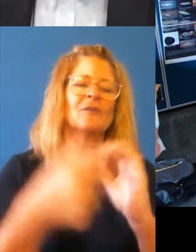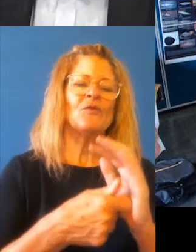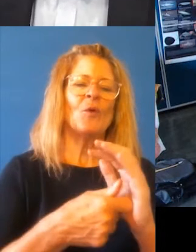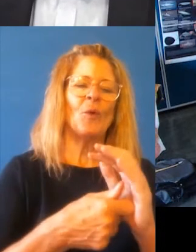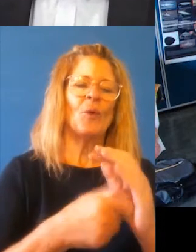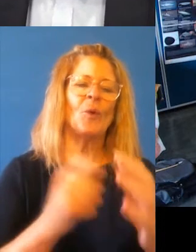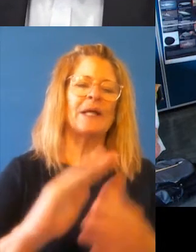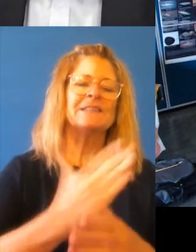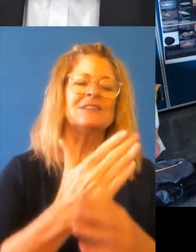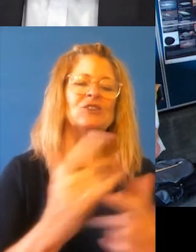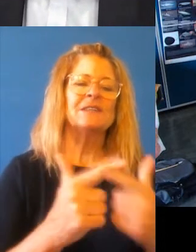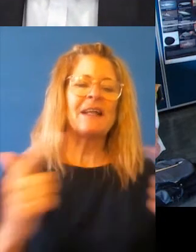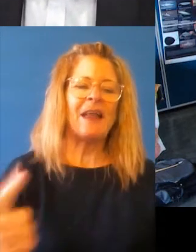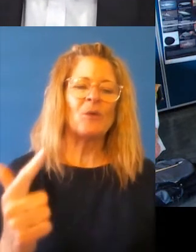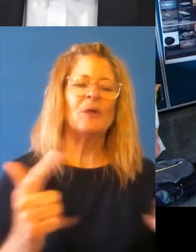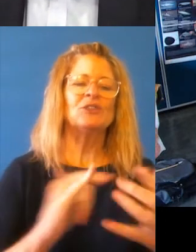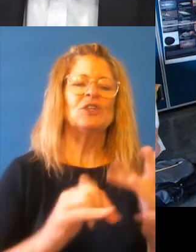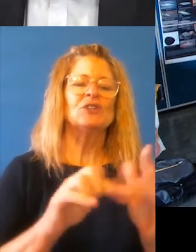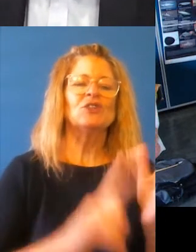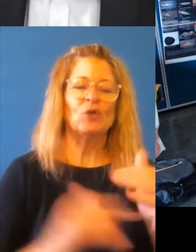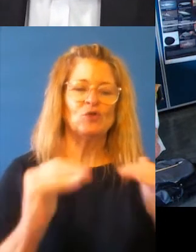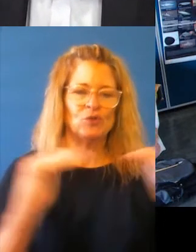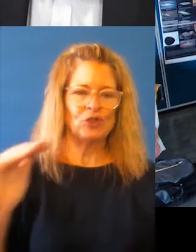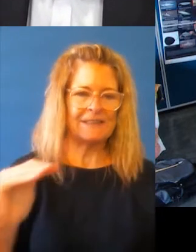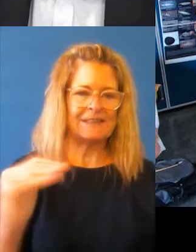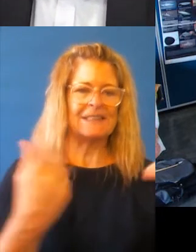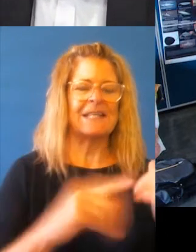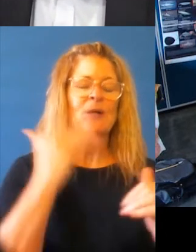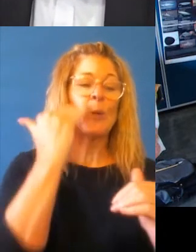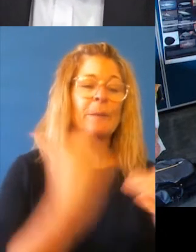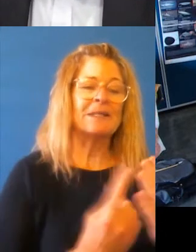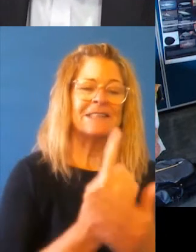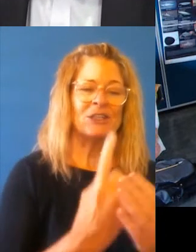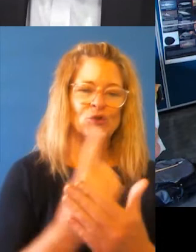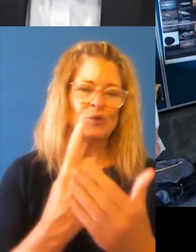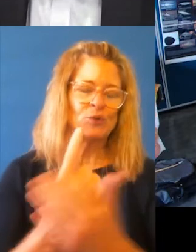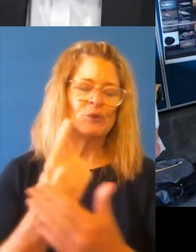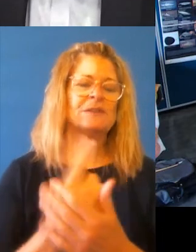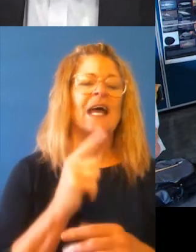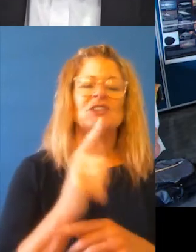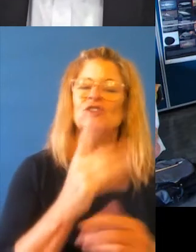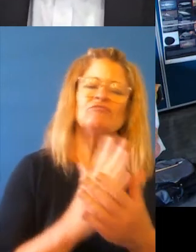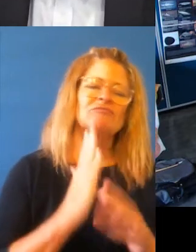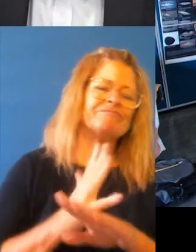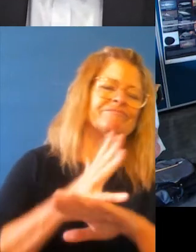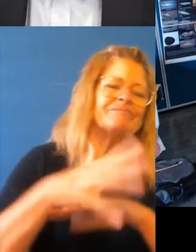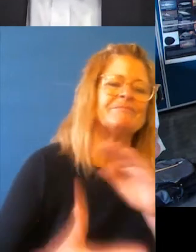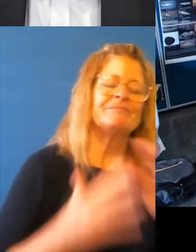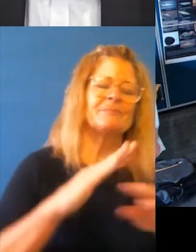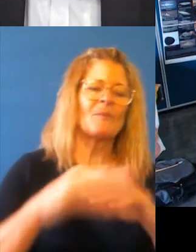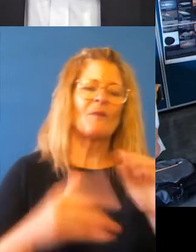justice, women's issues, and has worked tirelessly to reduce the scourge that is fetal alcohol